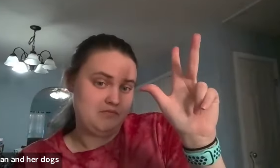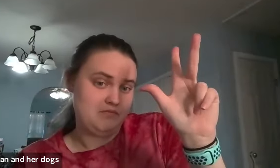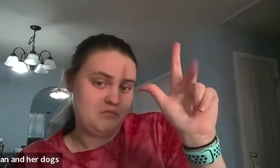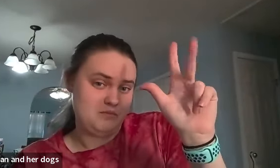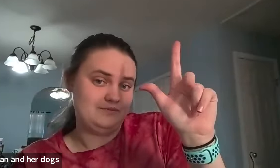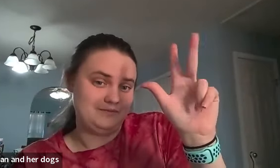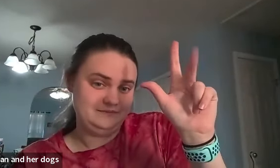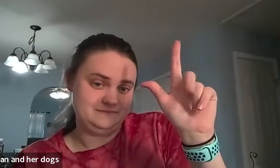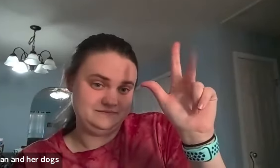23. Mm-hmm.